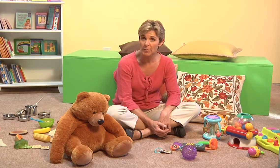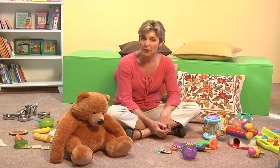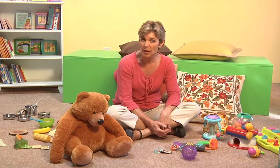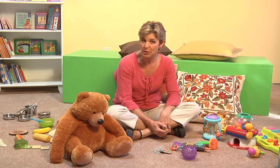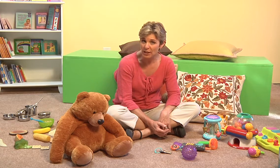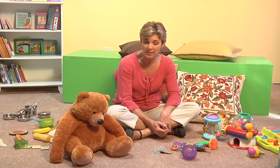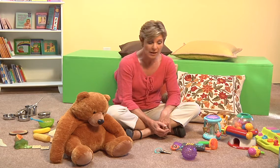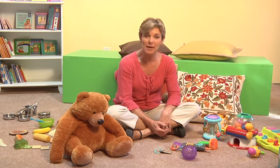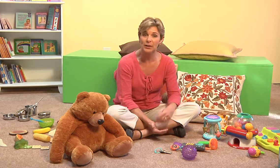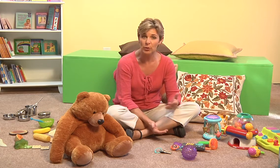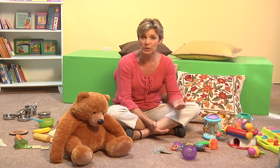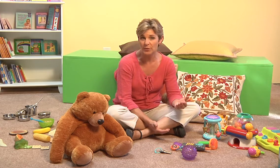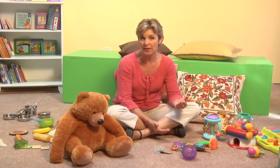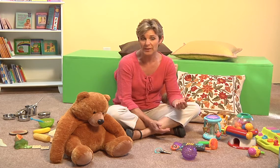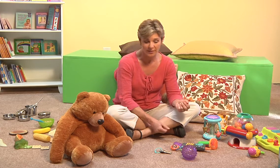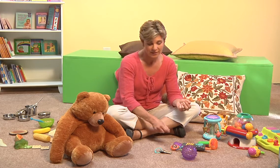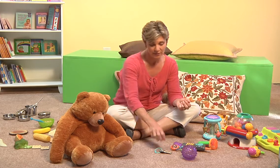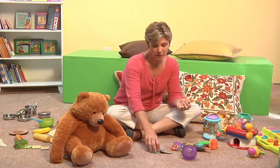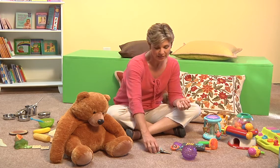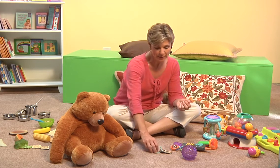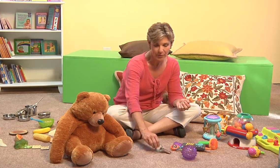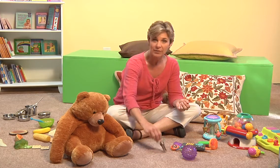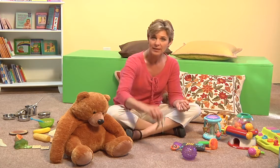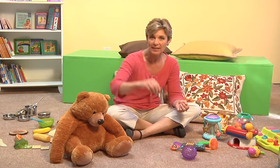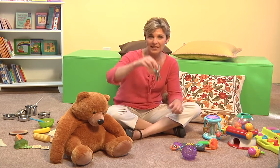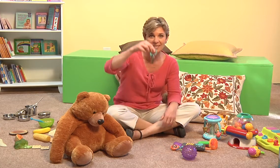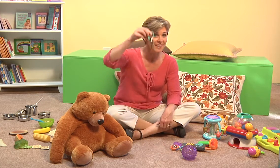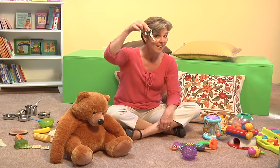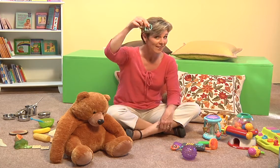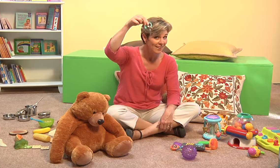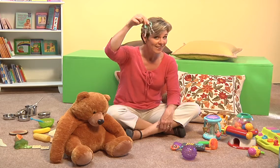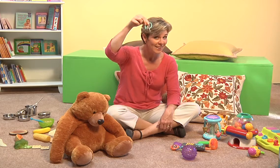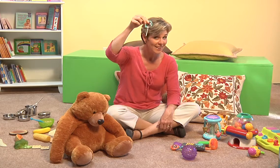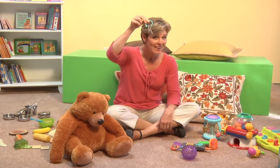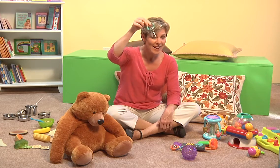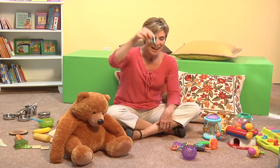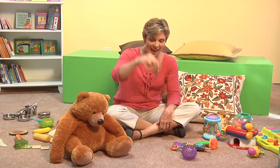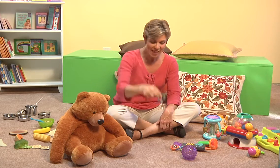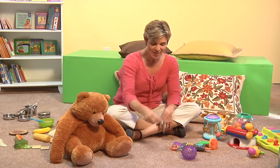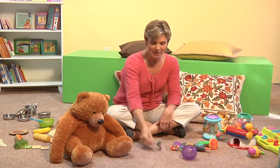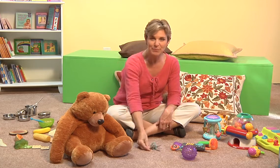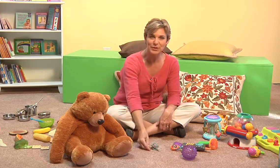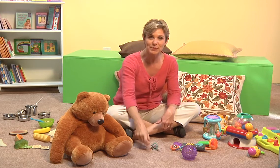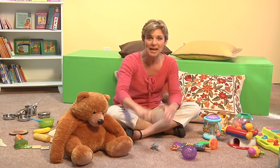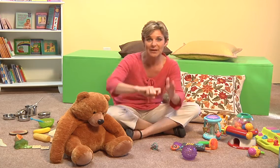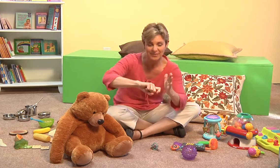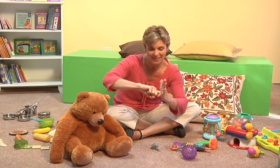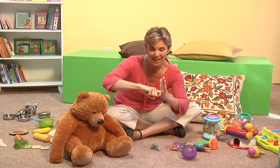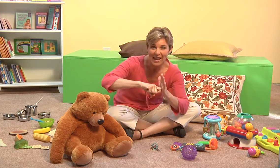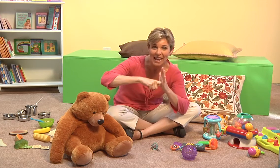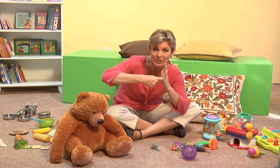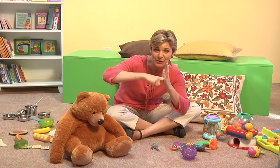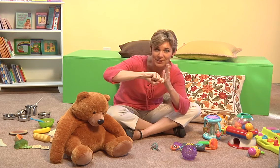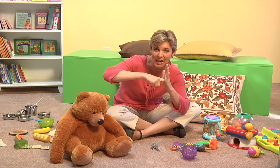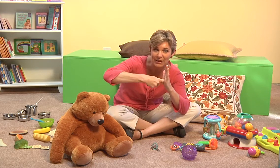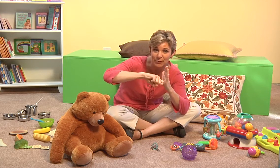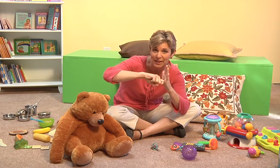up an object and make a noise with it, for example, keys, and then put them down and do the sign right next